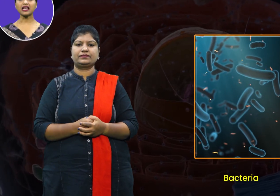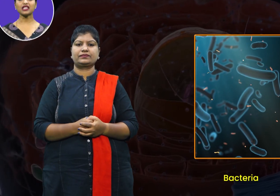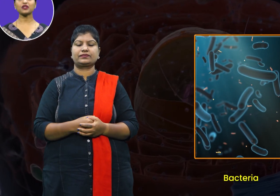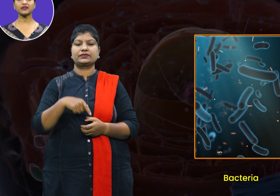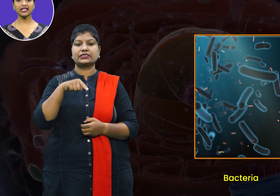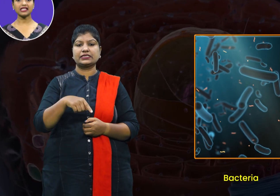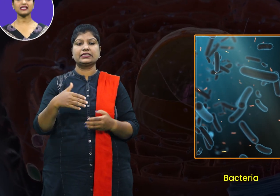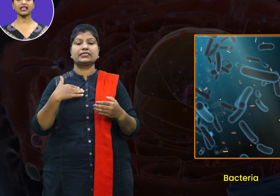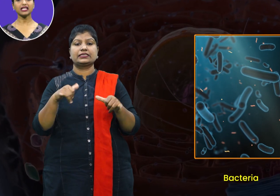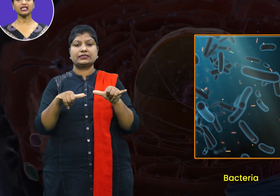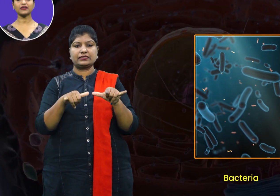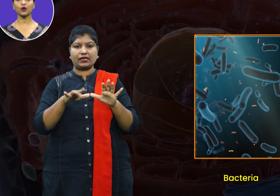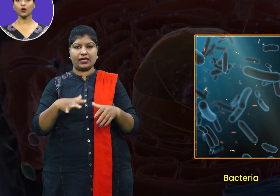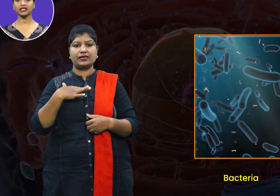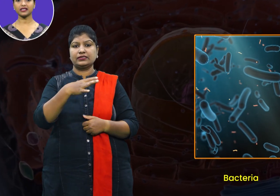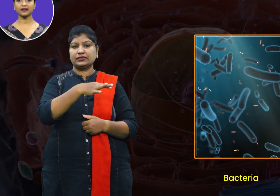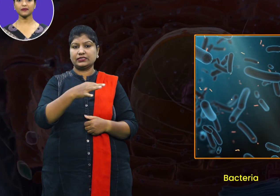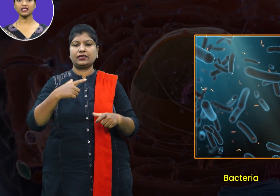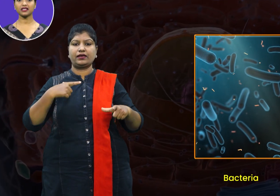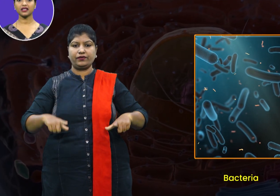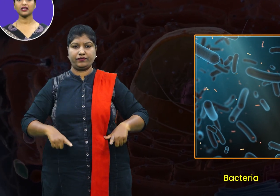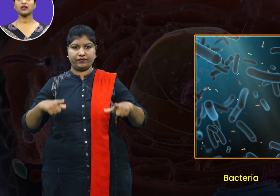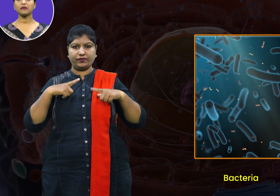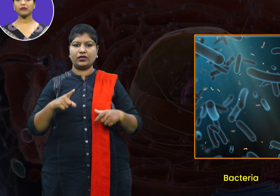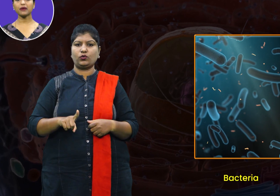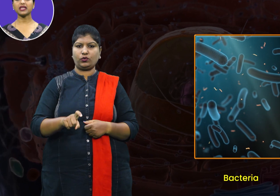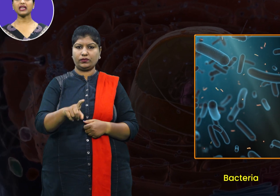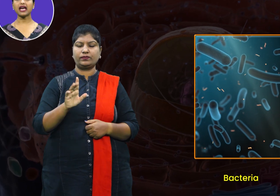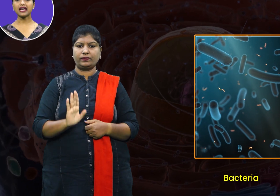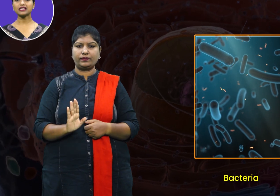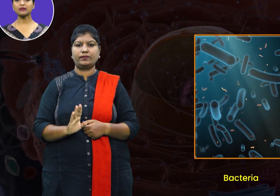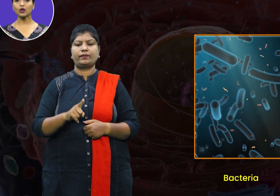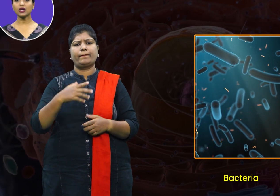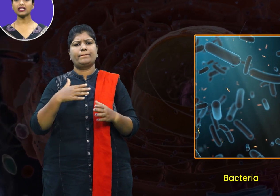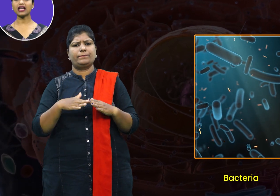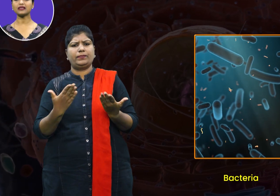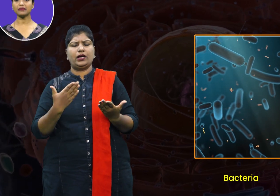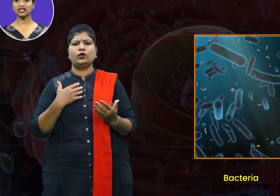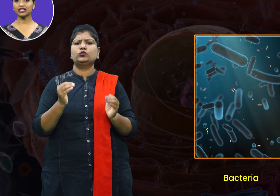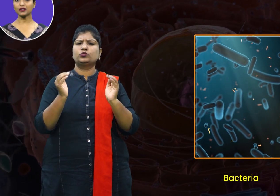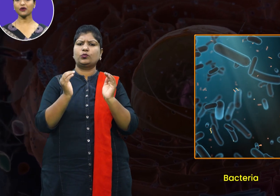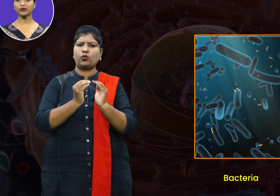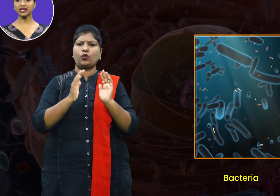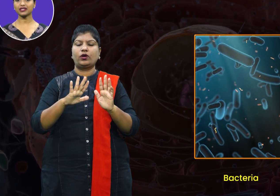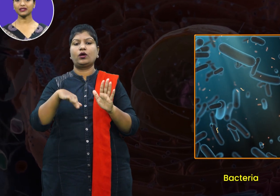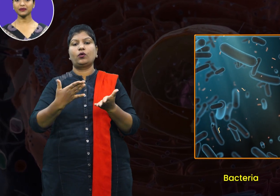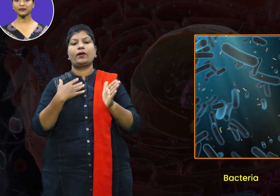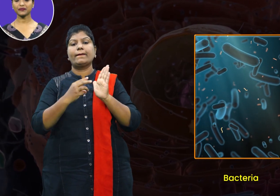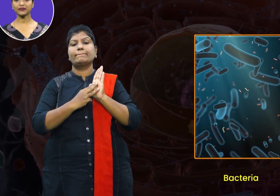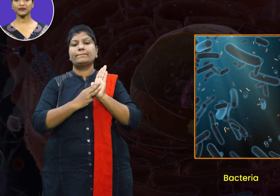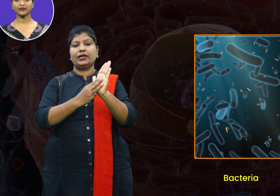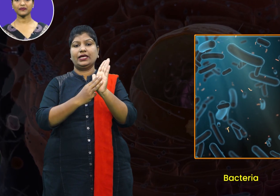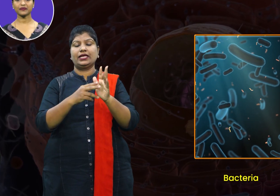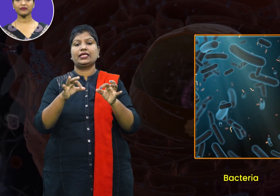The size of cells in living organisms may be as small as a millionth of a meter